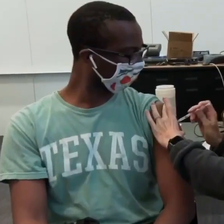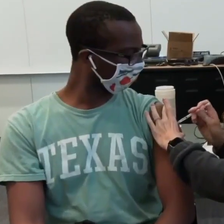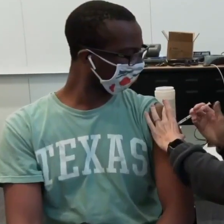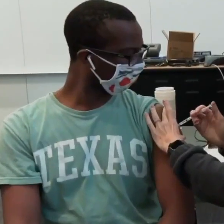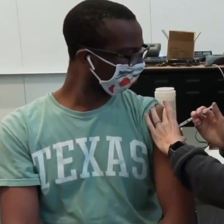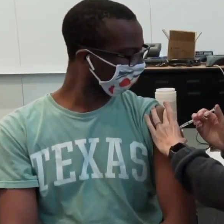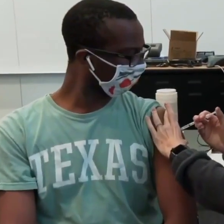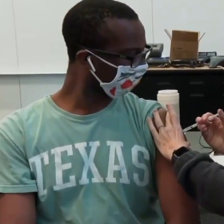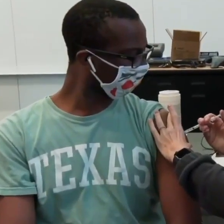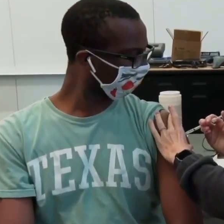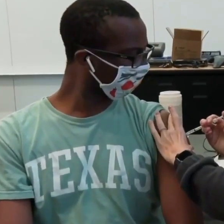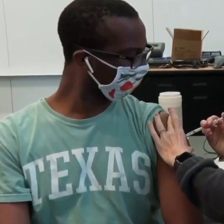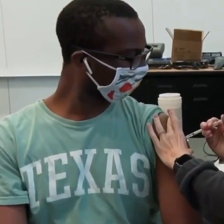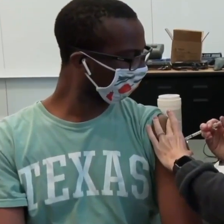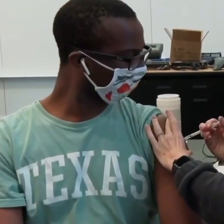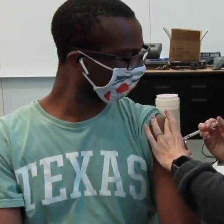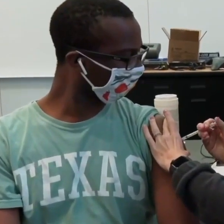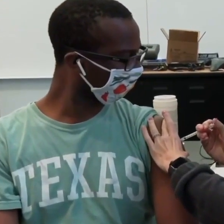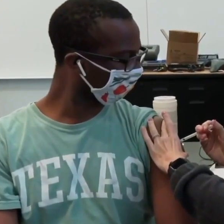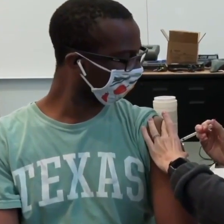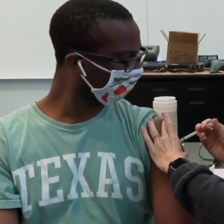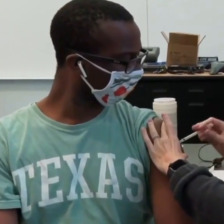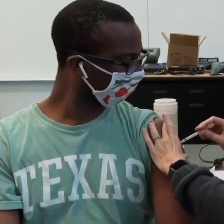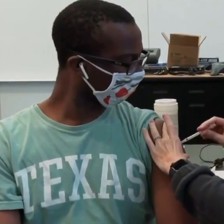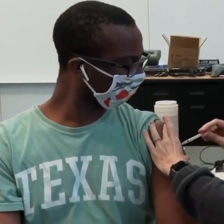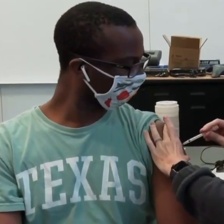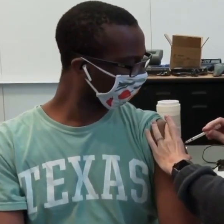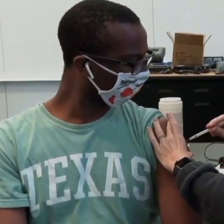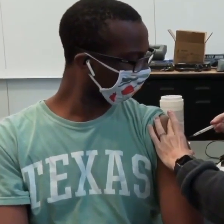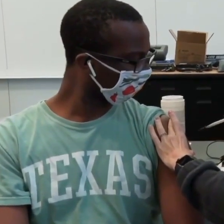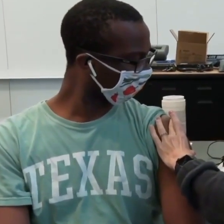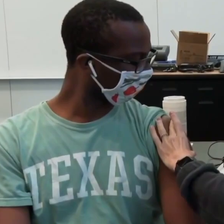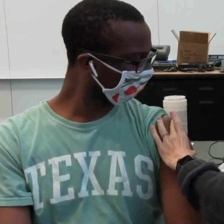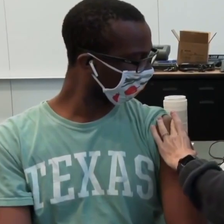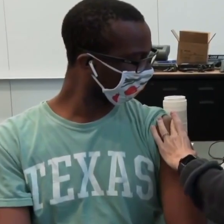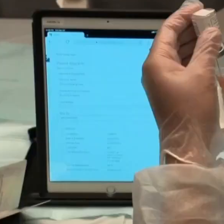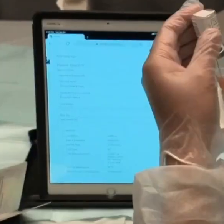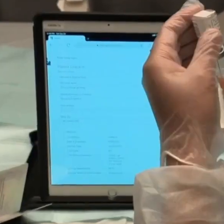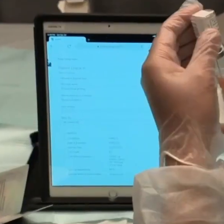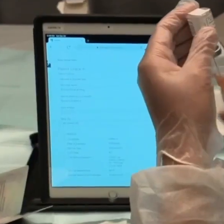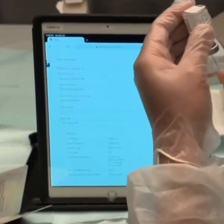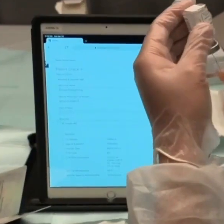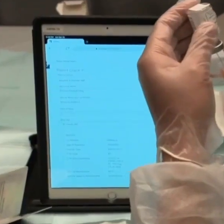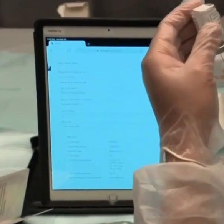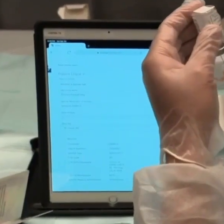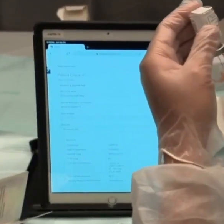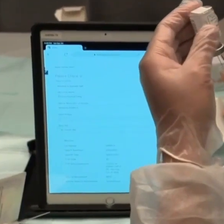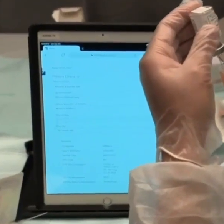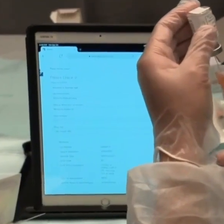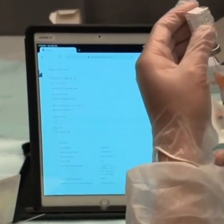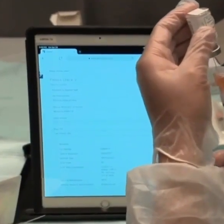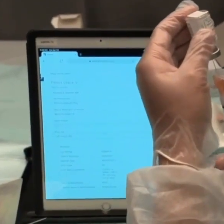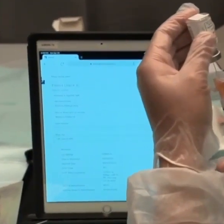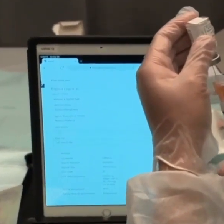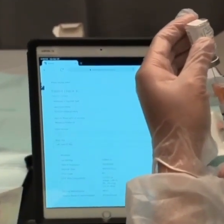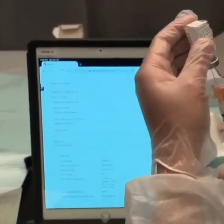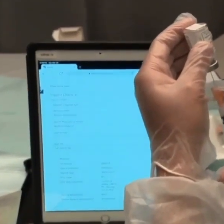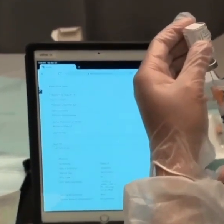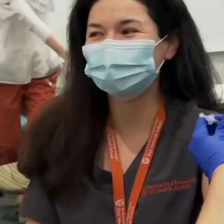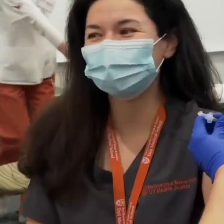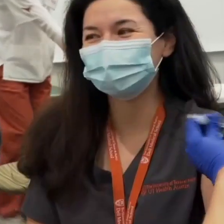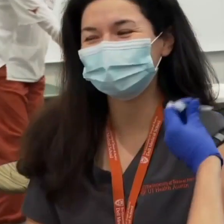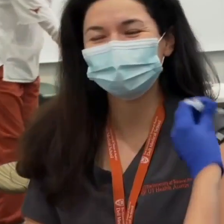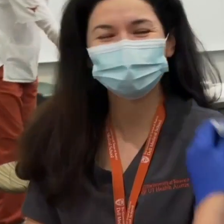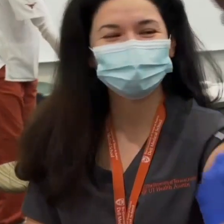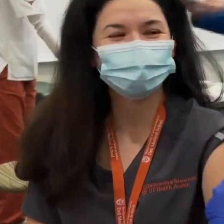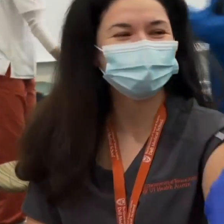lottery drawings for people 18 or older who've gotten all their shots, including the booster, in Maryland. A total of $2 million is up for